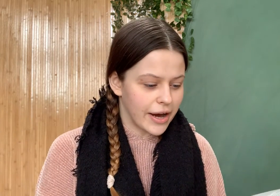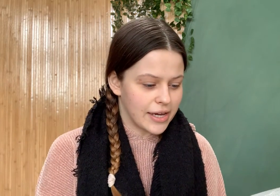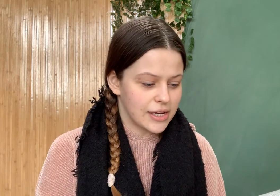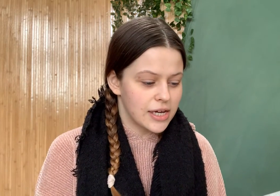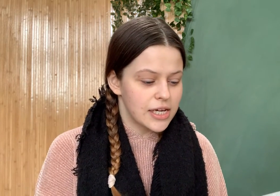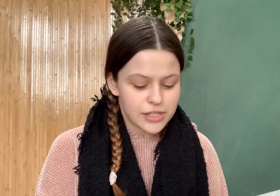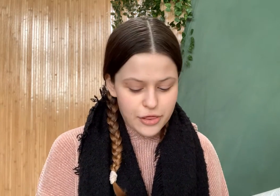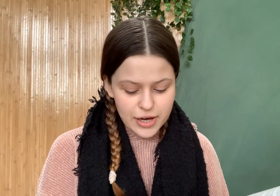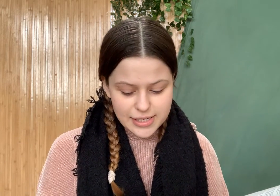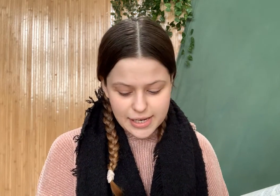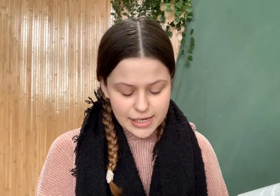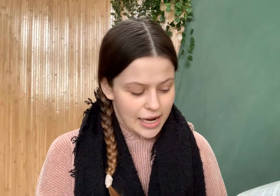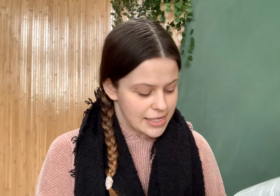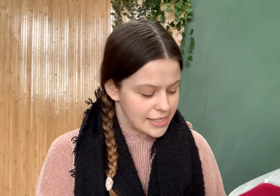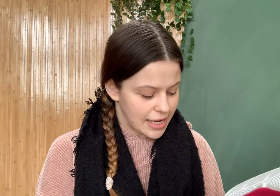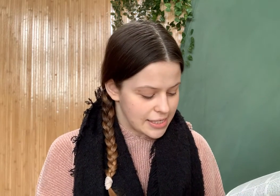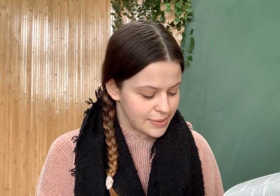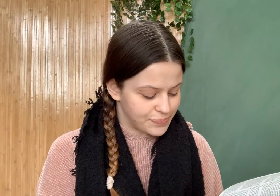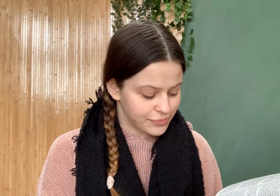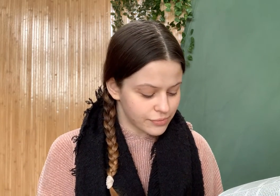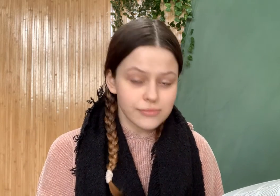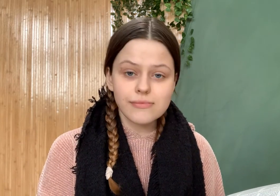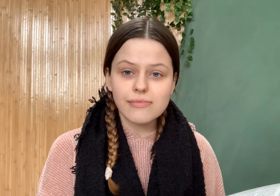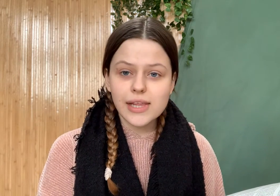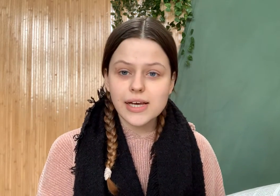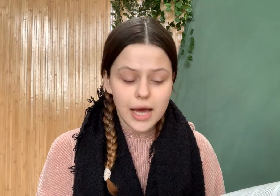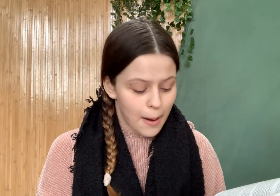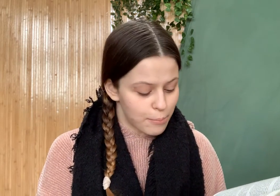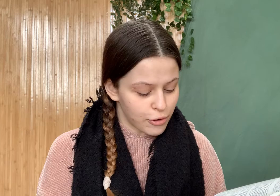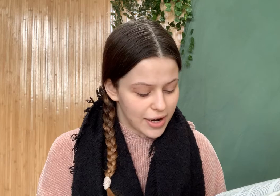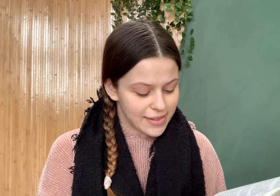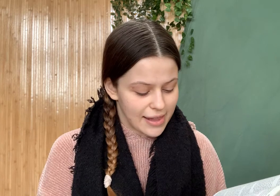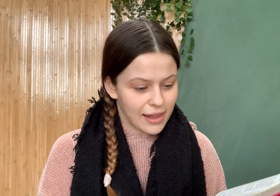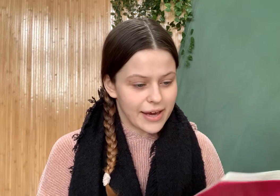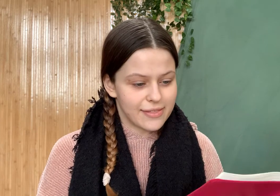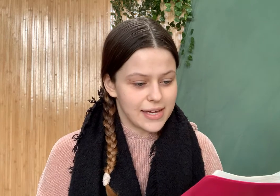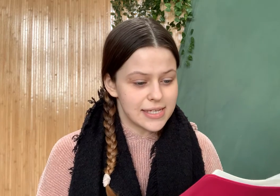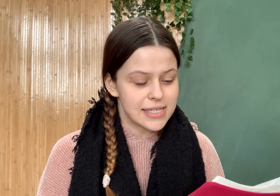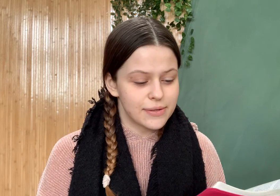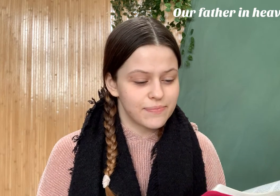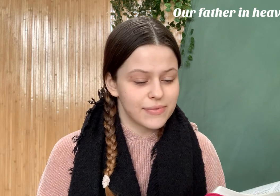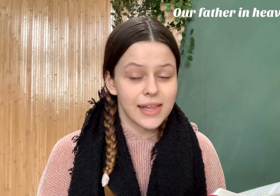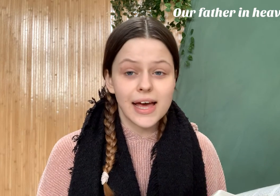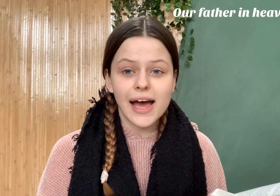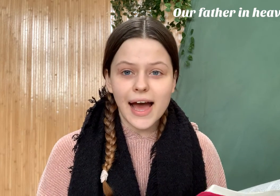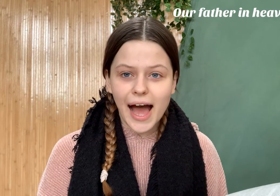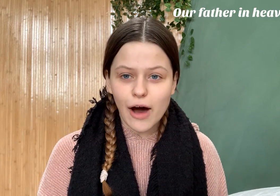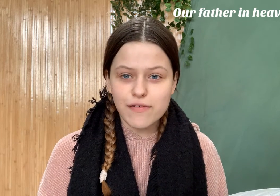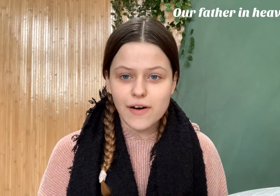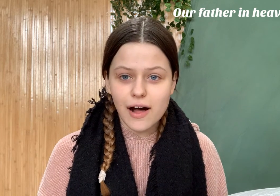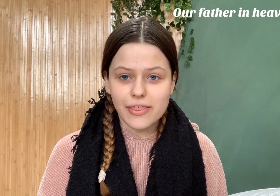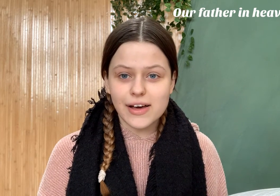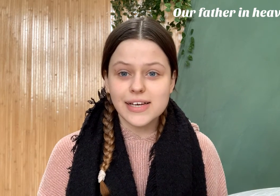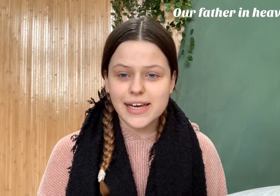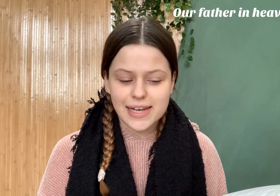9 to 13, and it says, "Pray then like this: Our Father in